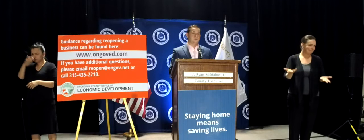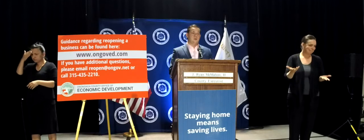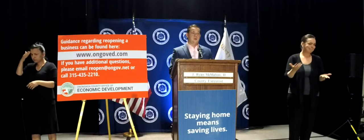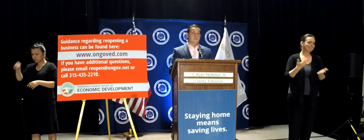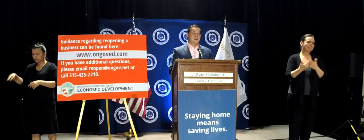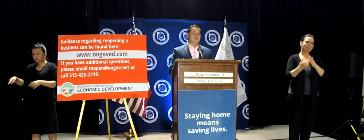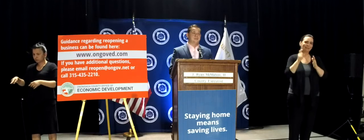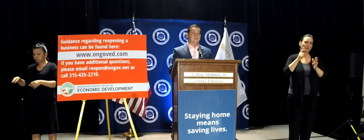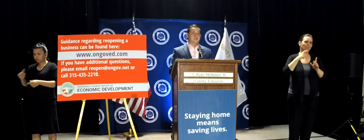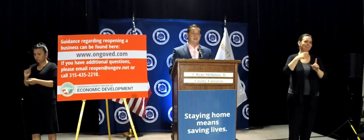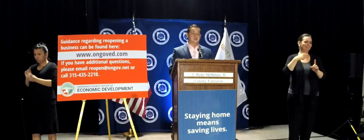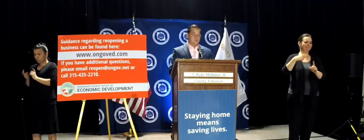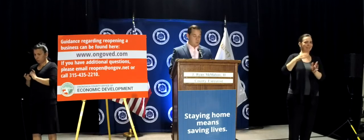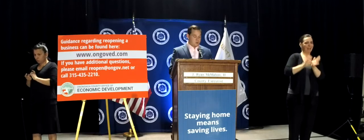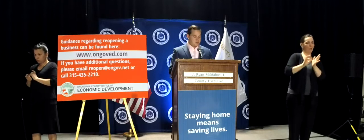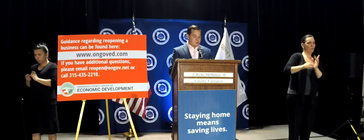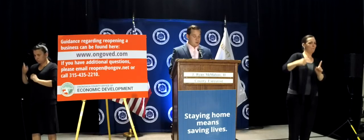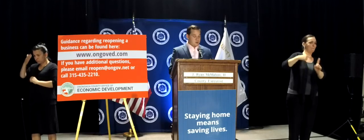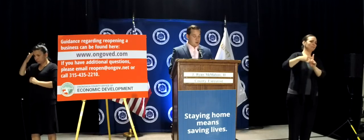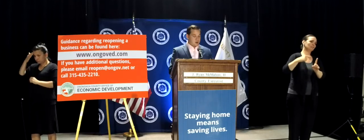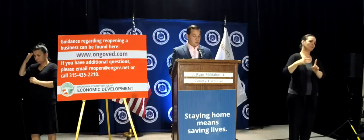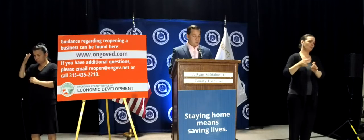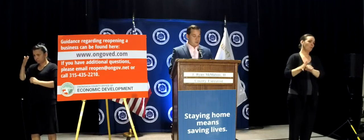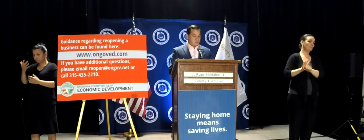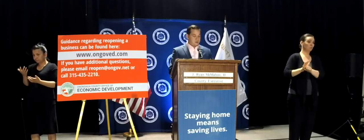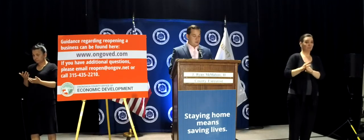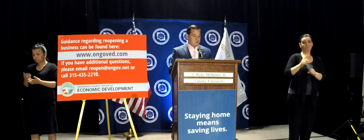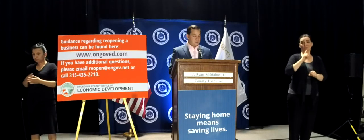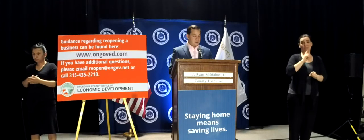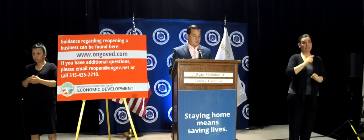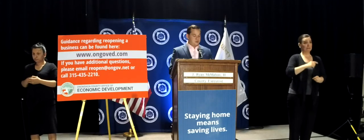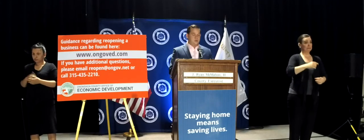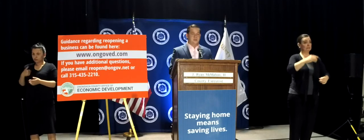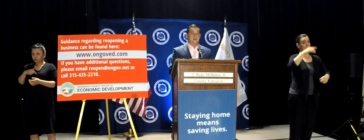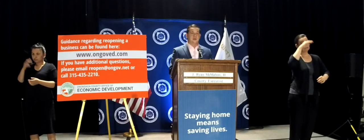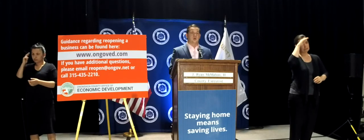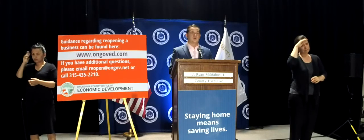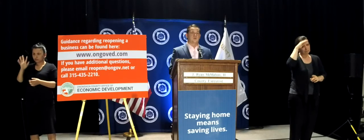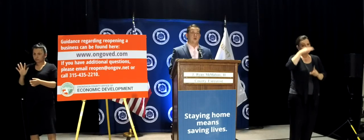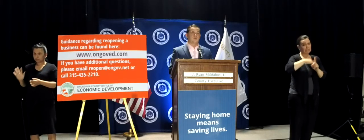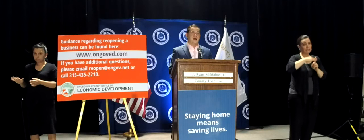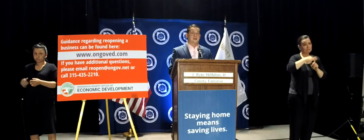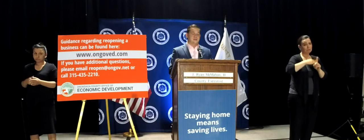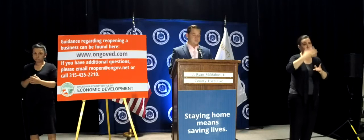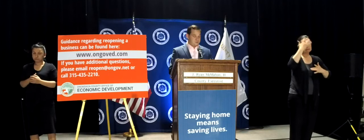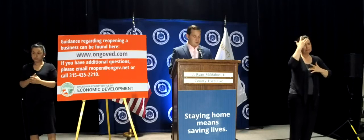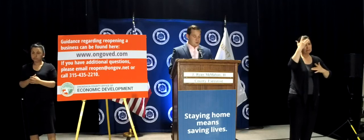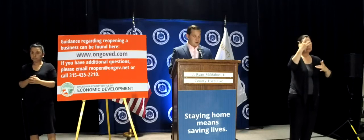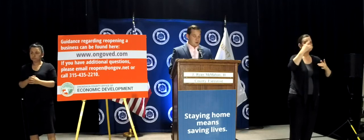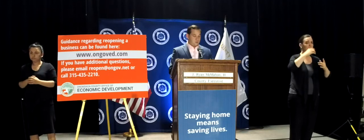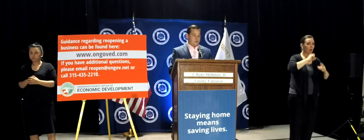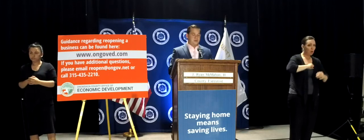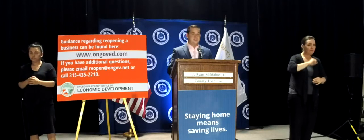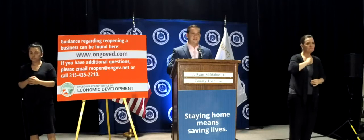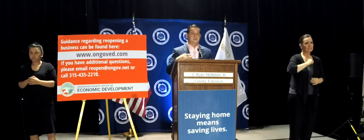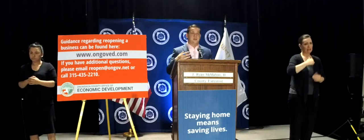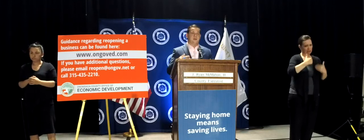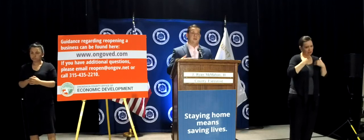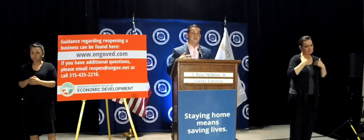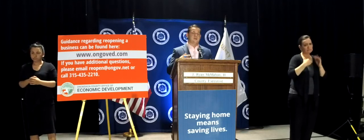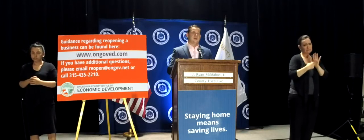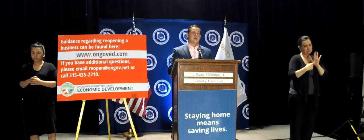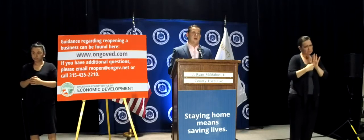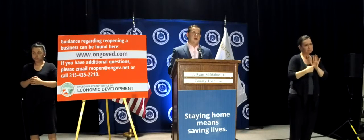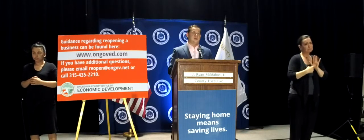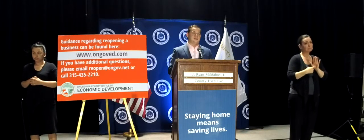COVID, many symptoms, not just one. We then determine that they're COVID positive. We